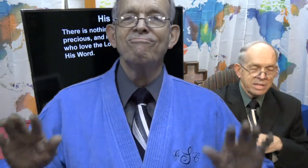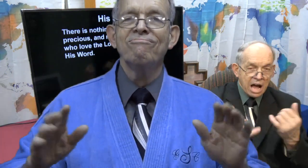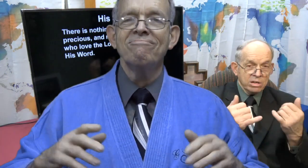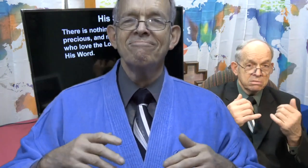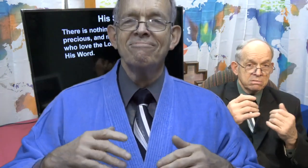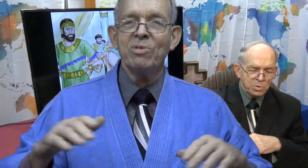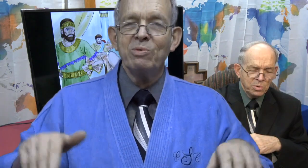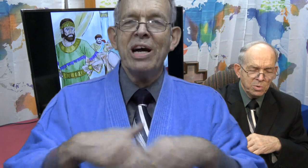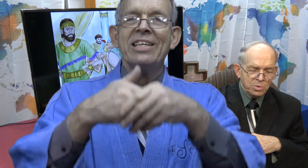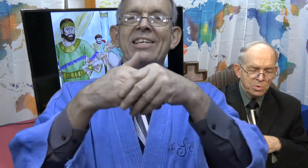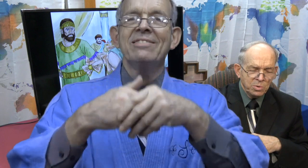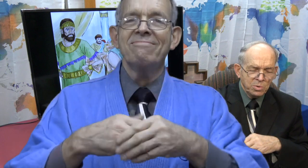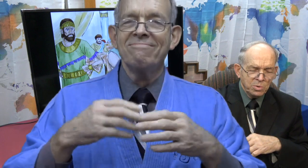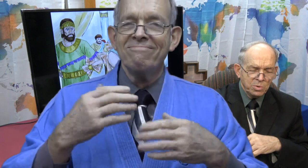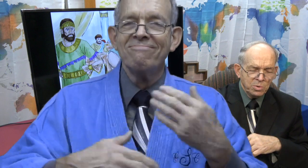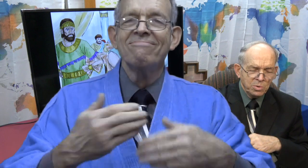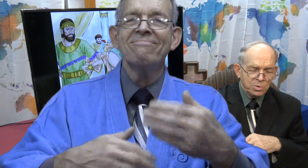Now, ready?